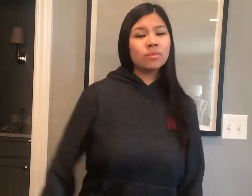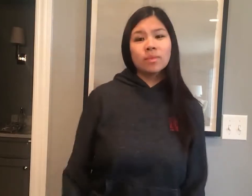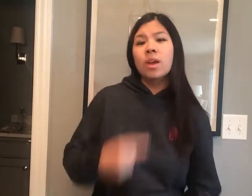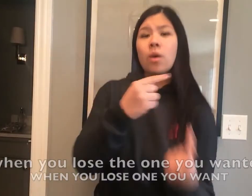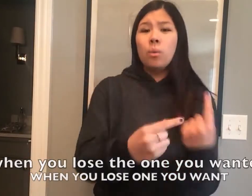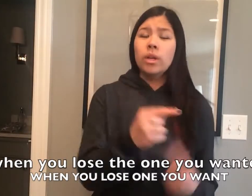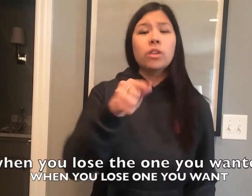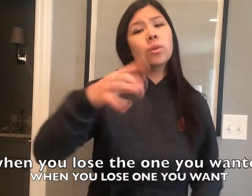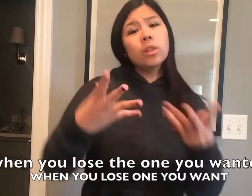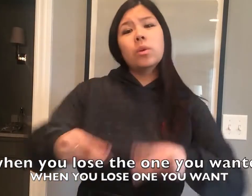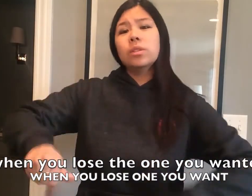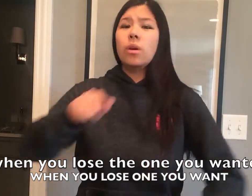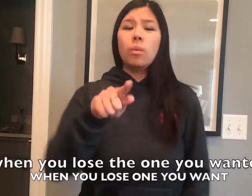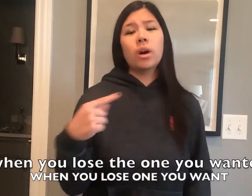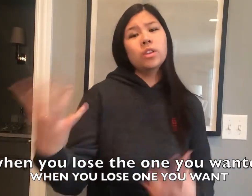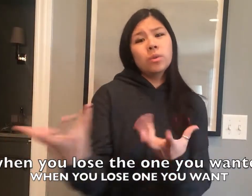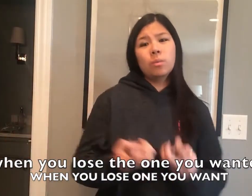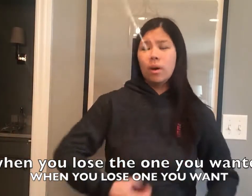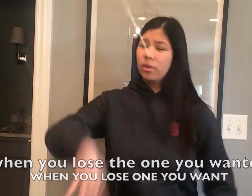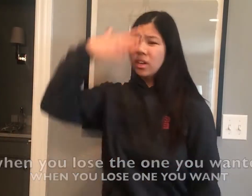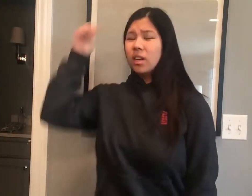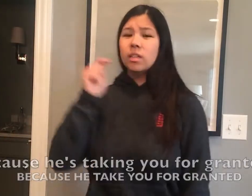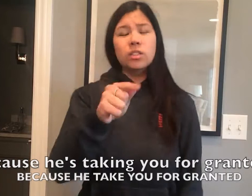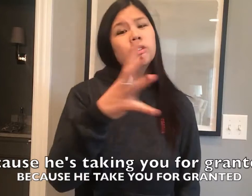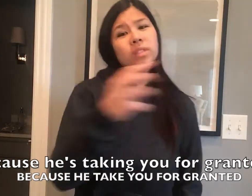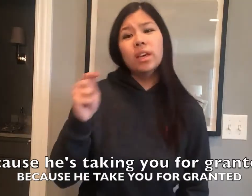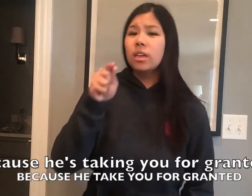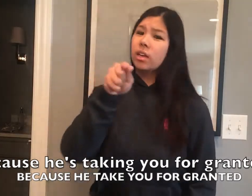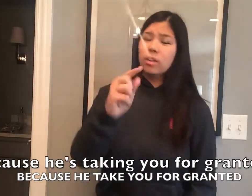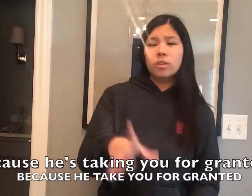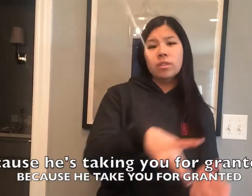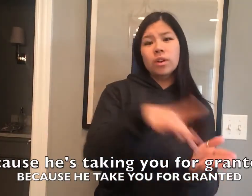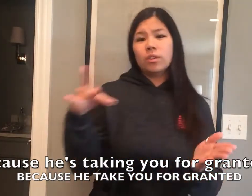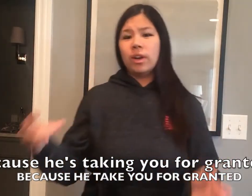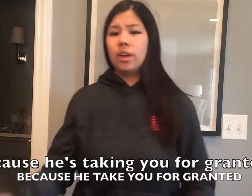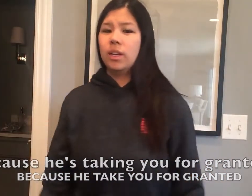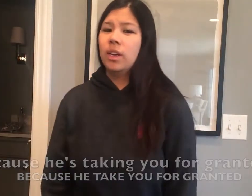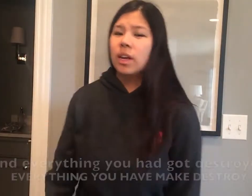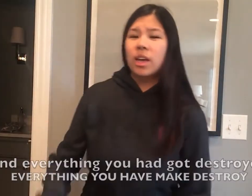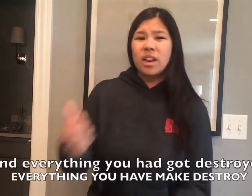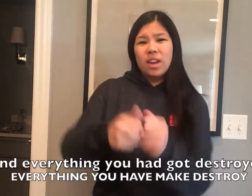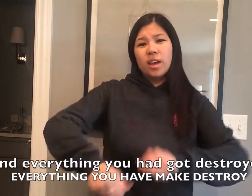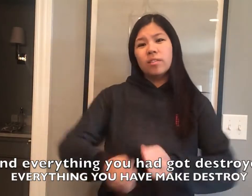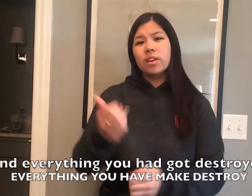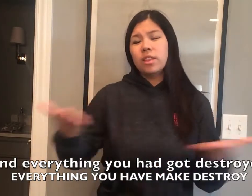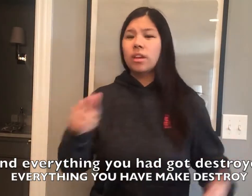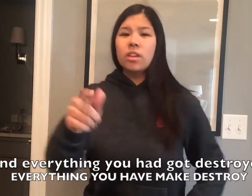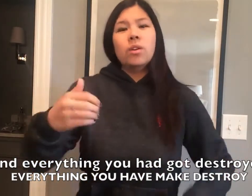When you lose the one you wanted, cause he's taking you for granted And everything you